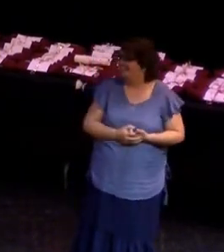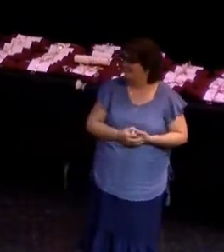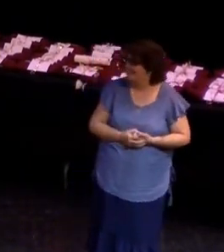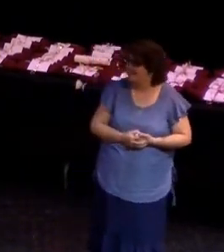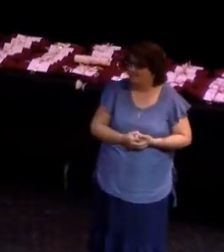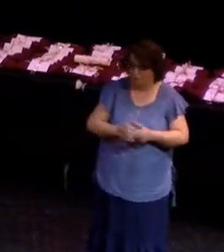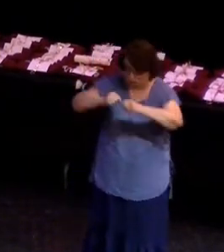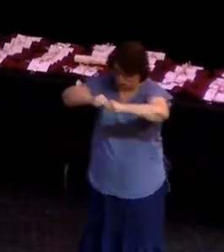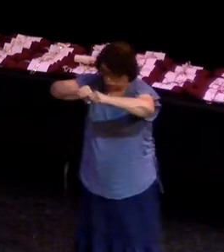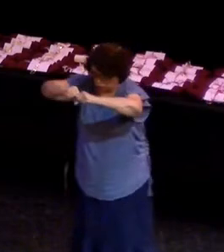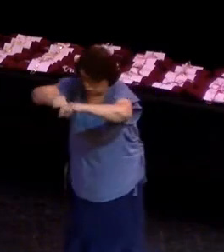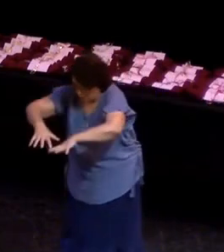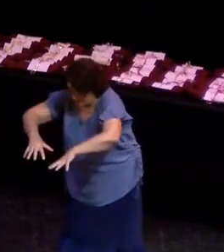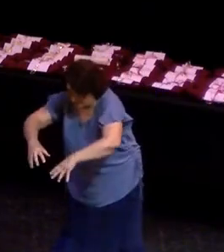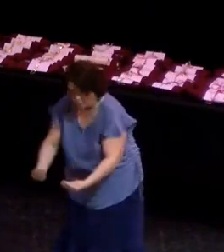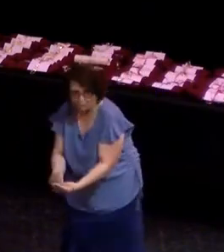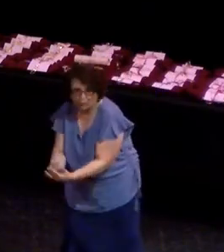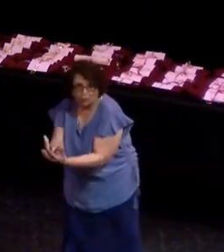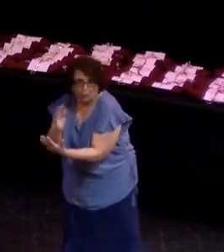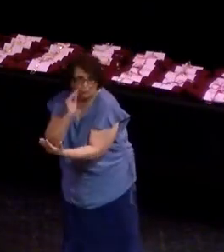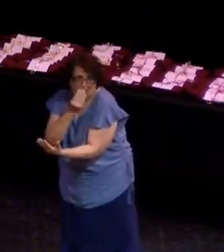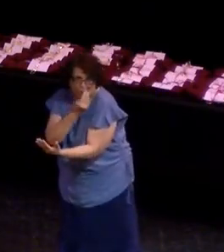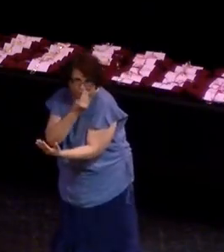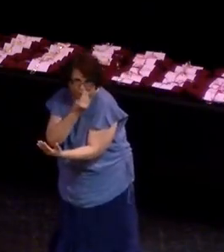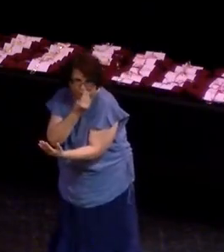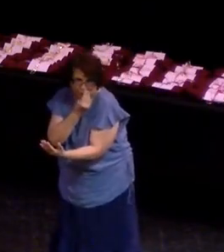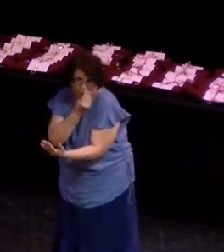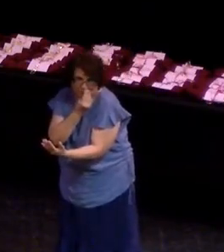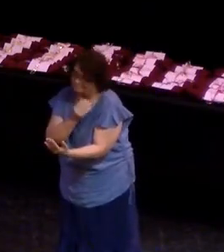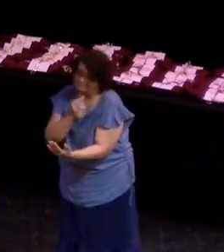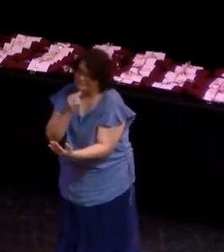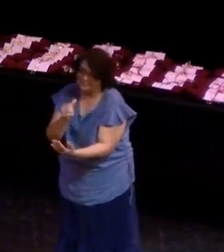Drop the bombs, Dad, it's proud loud. And not play.